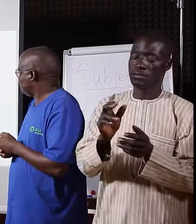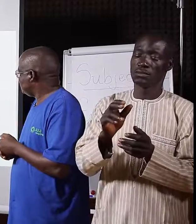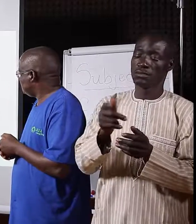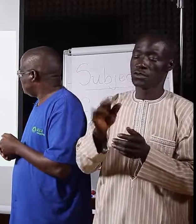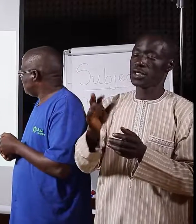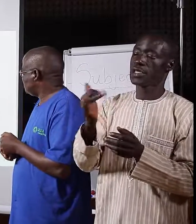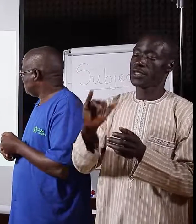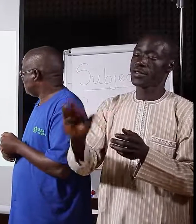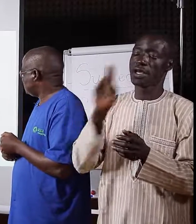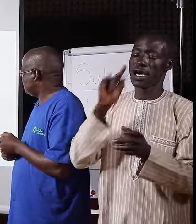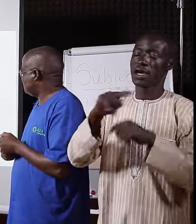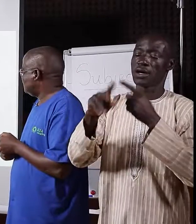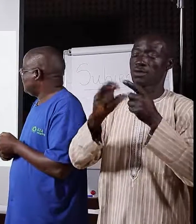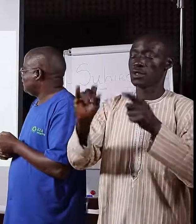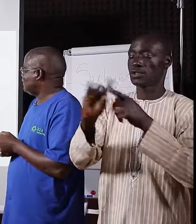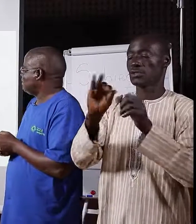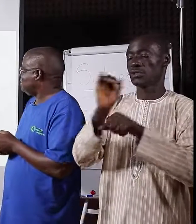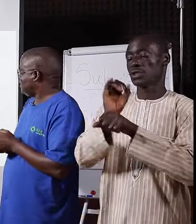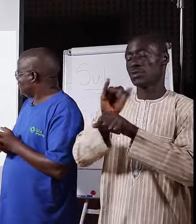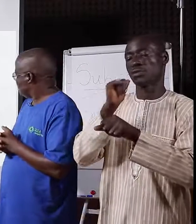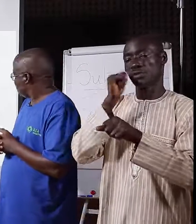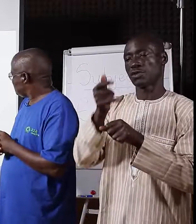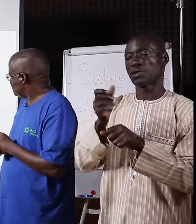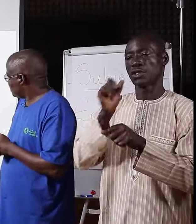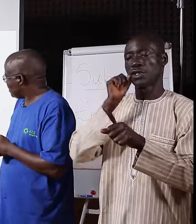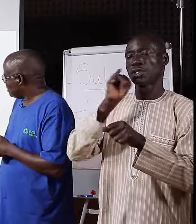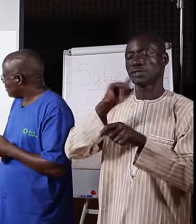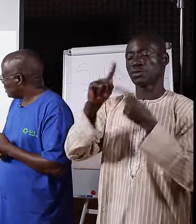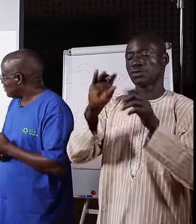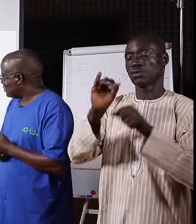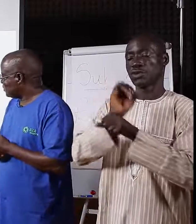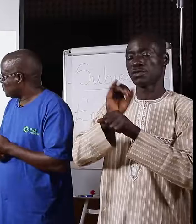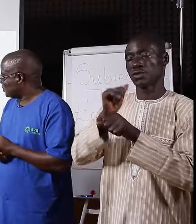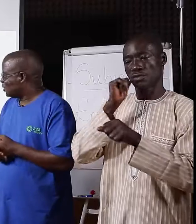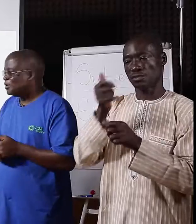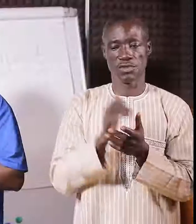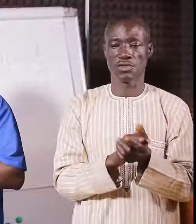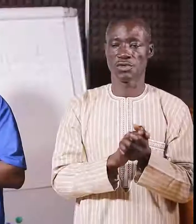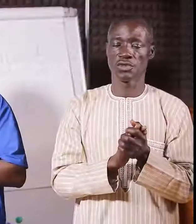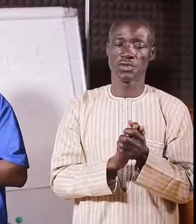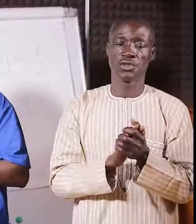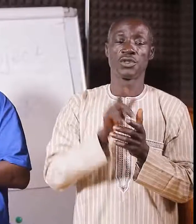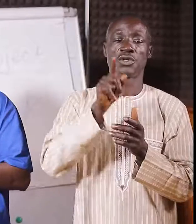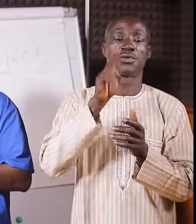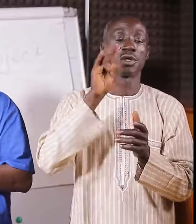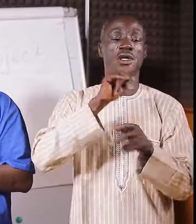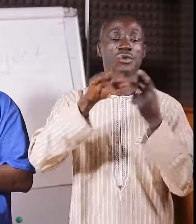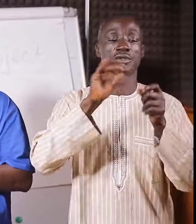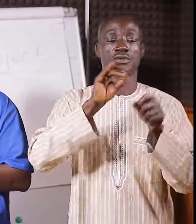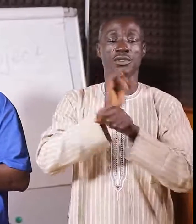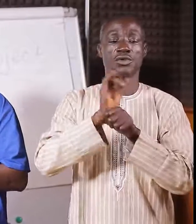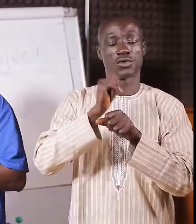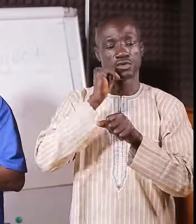They are going to do the work tomorrow. She is going to do the work tomorrow. You are going to do the